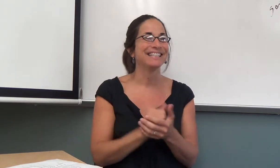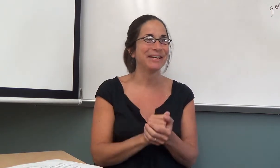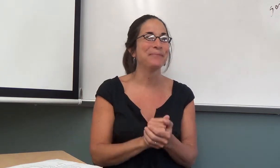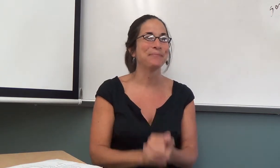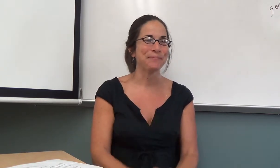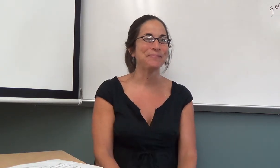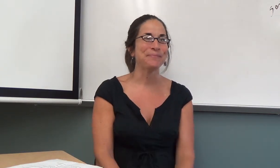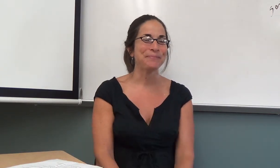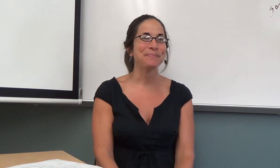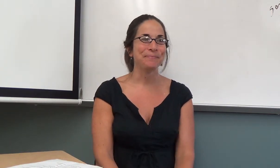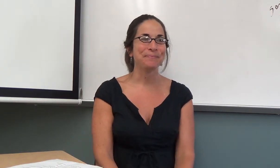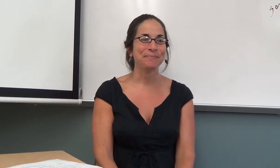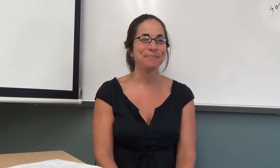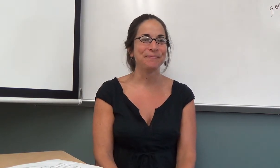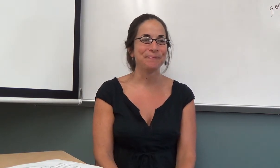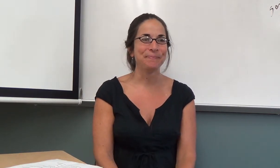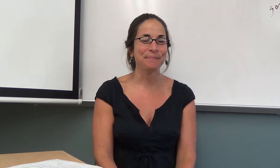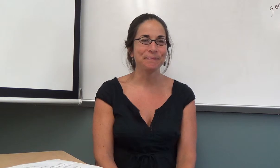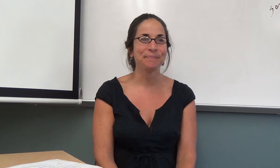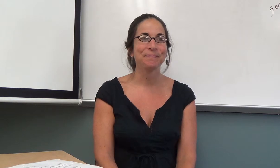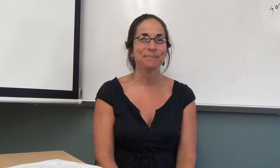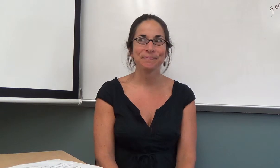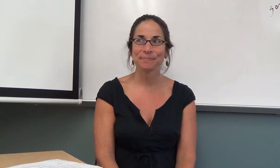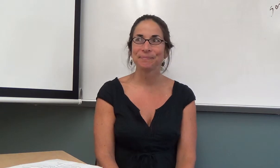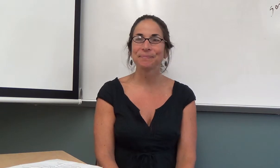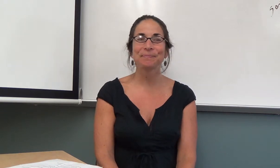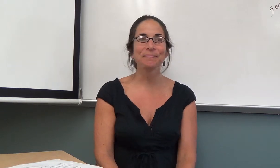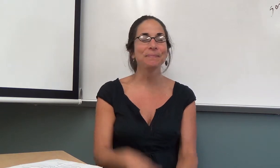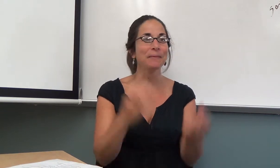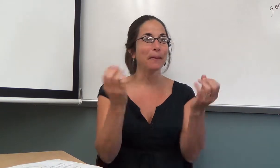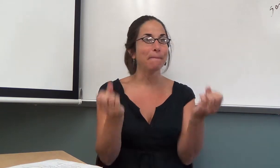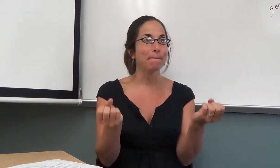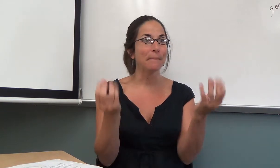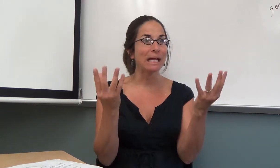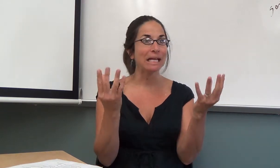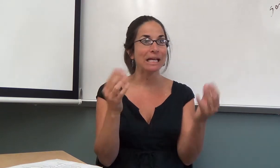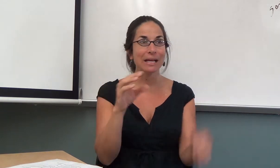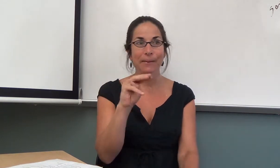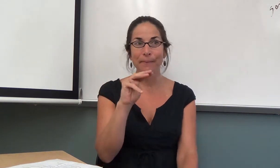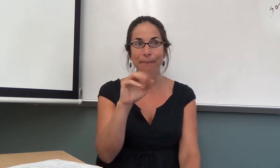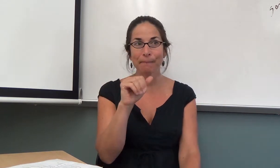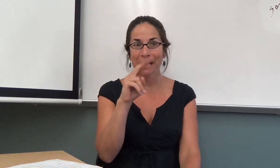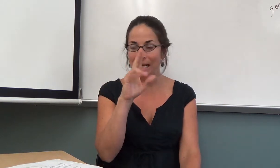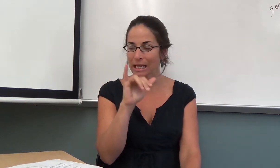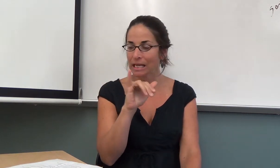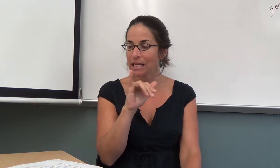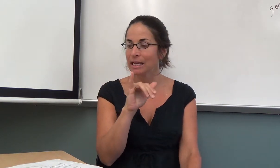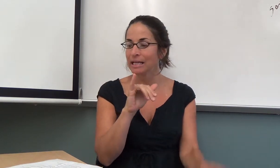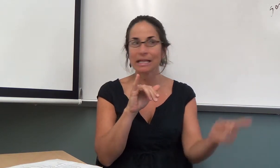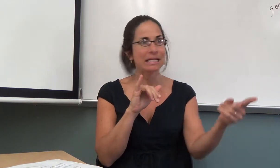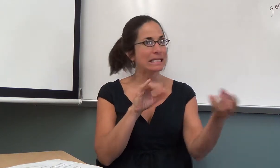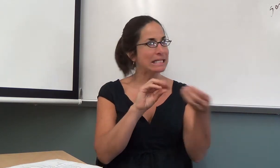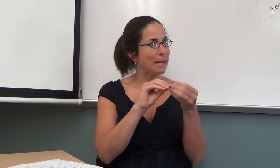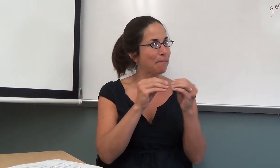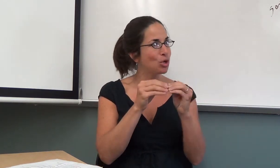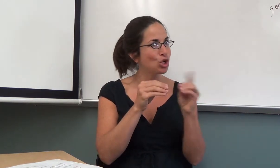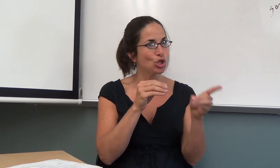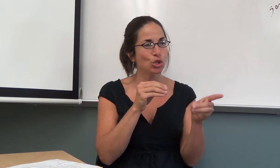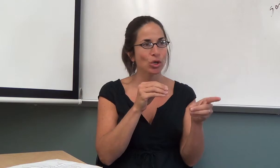Yep. Yep, okay. What about many? Yes, that's a number, ain't it? Isn't